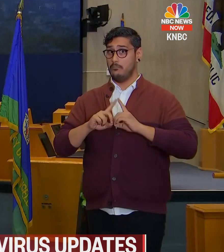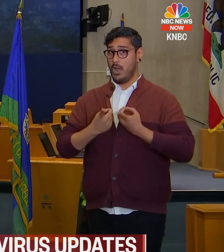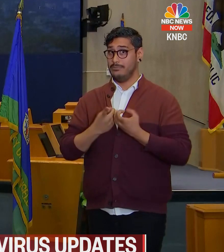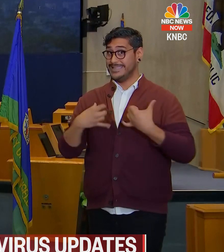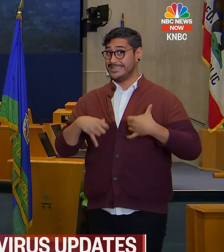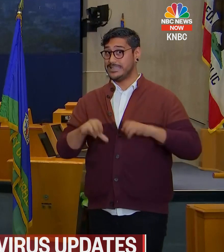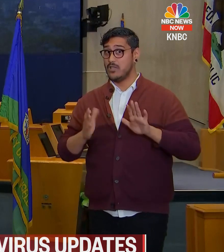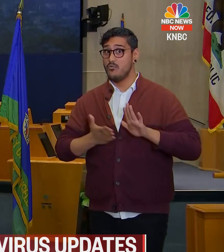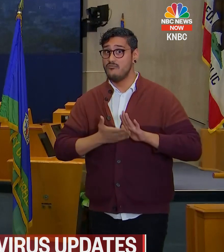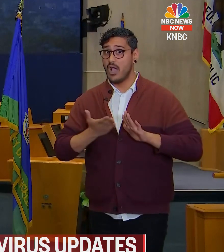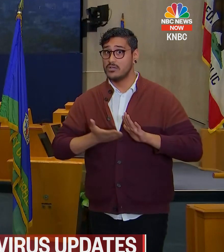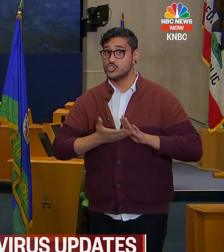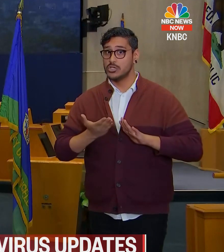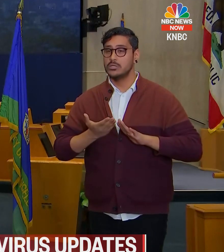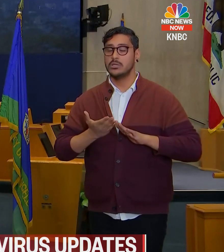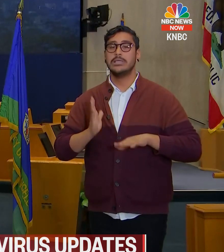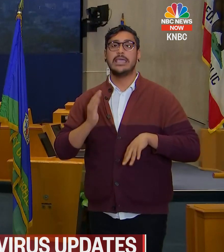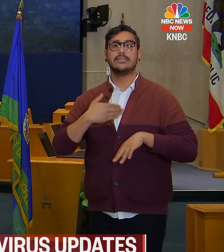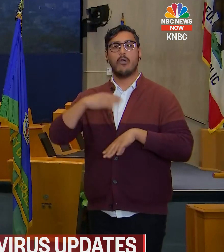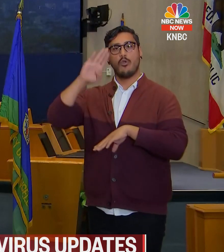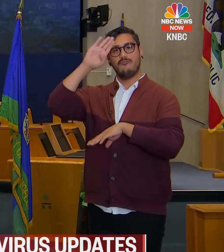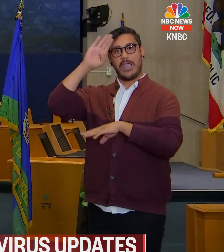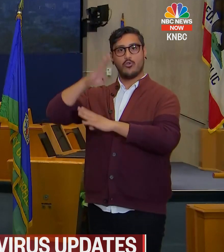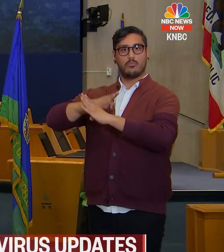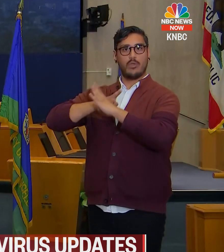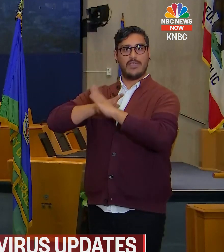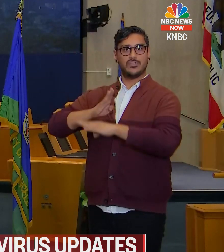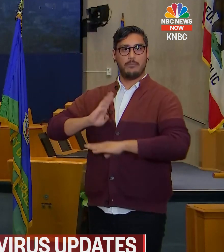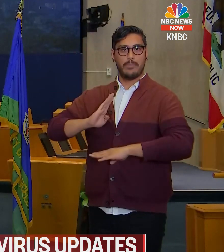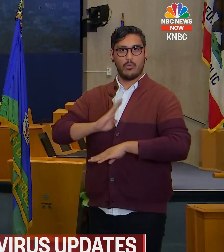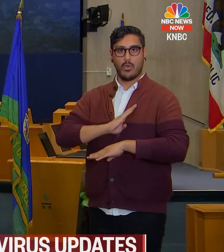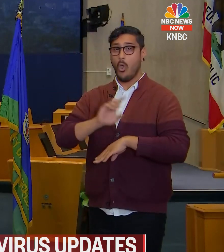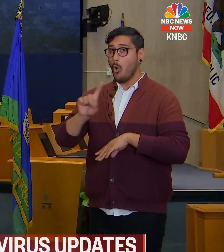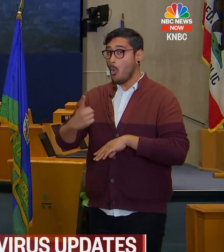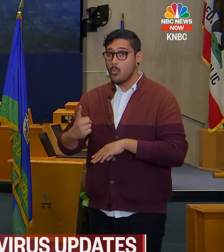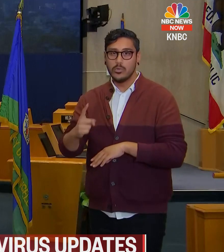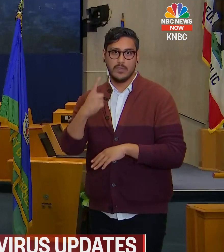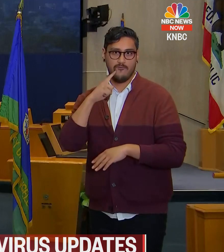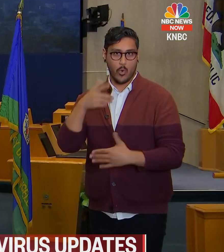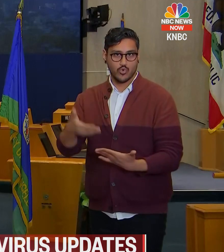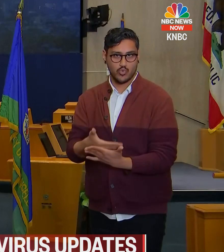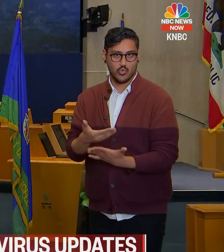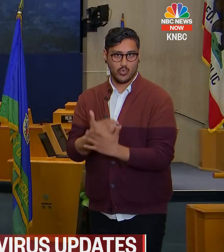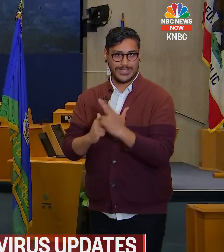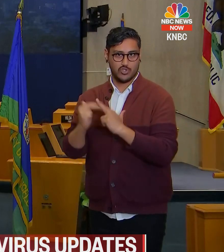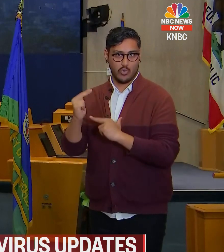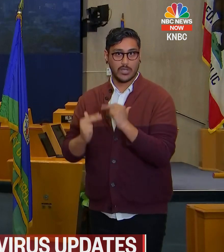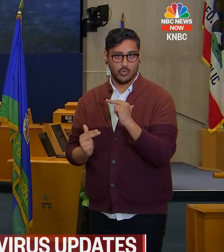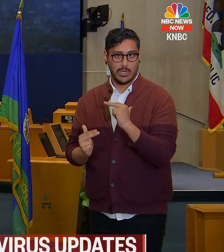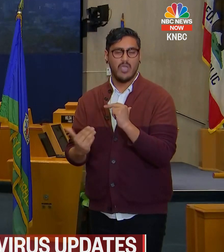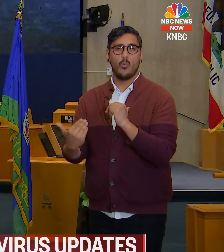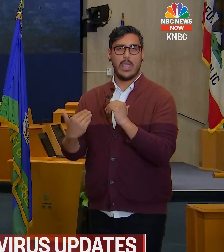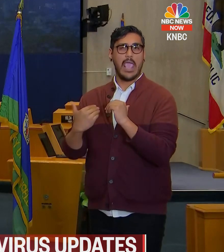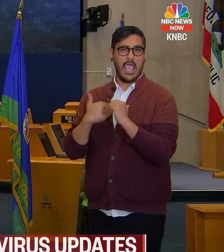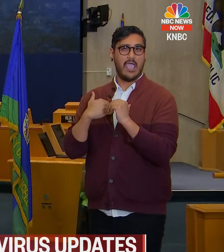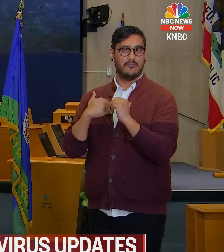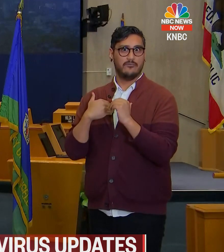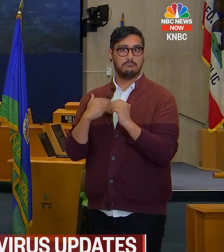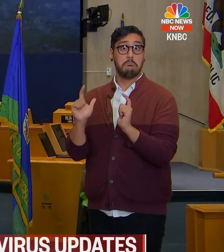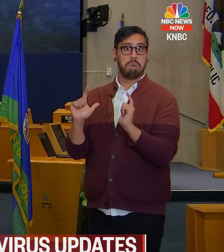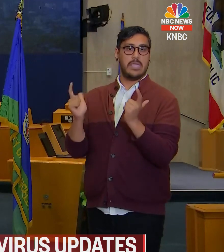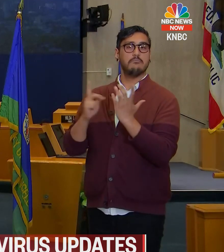still functioning is our Fire Prevention Bureau, only for new construction. We have some major projects